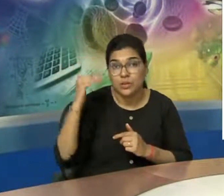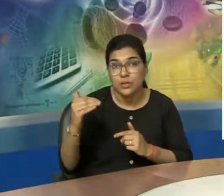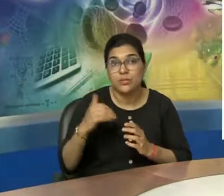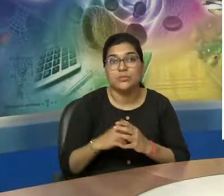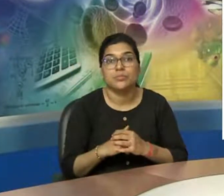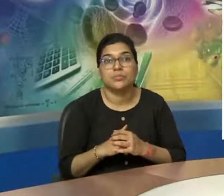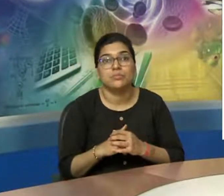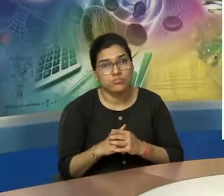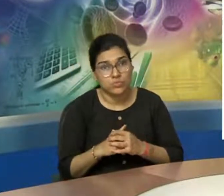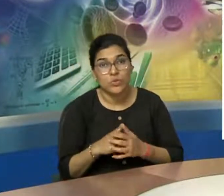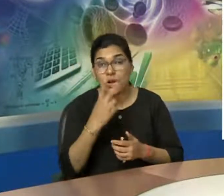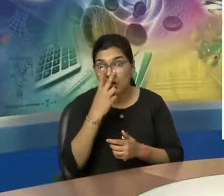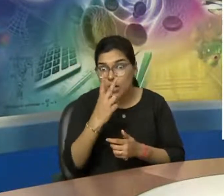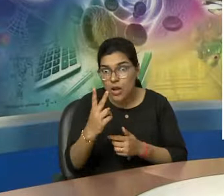a species survive